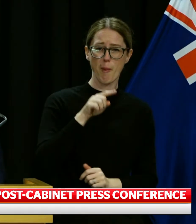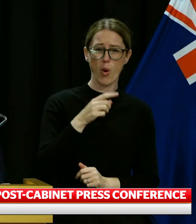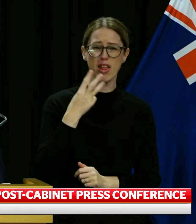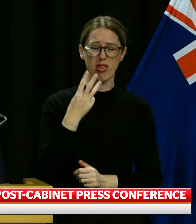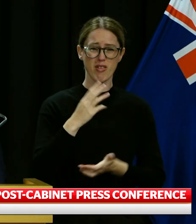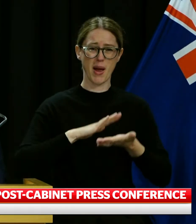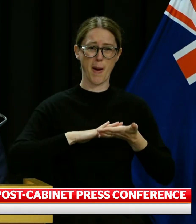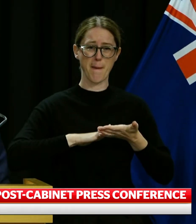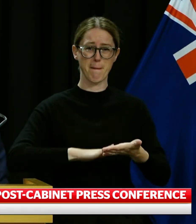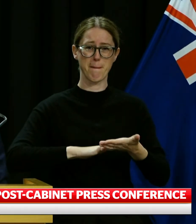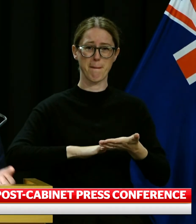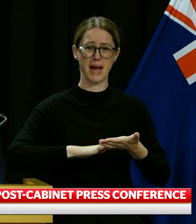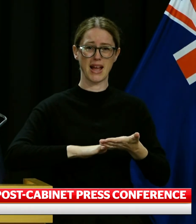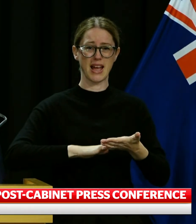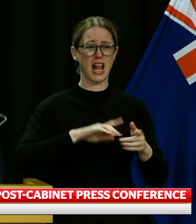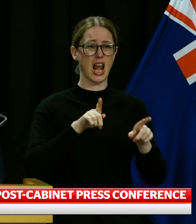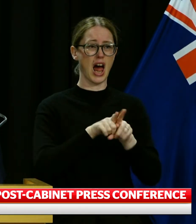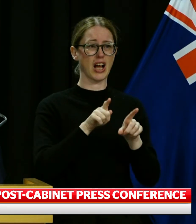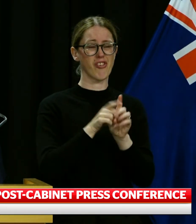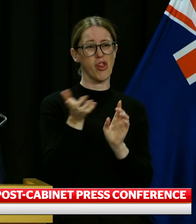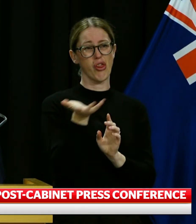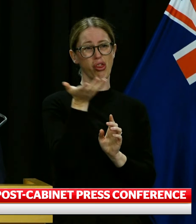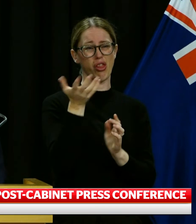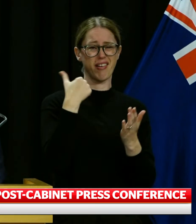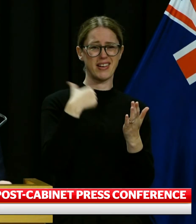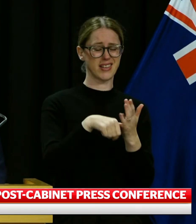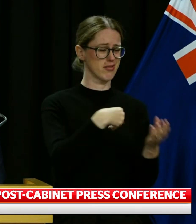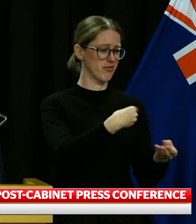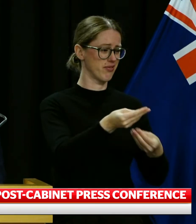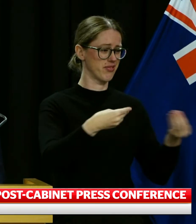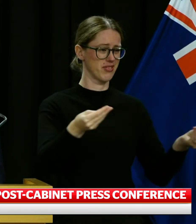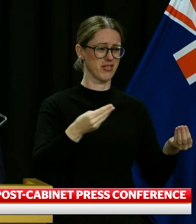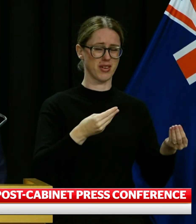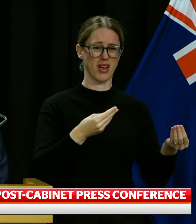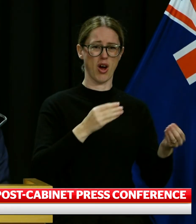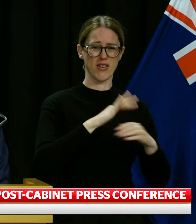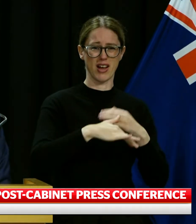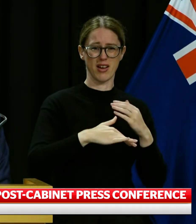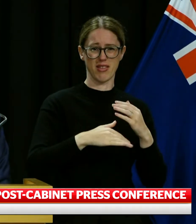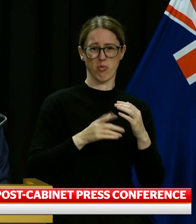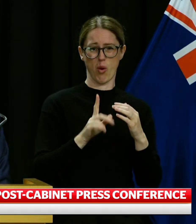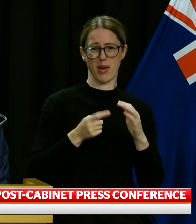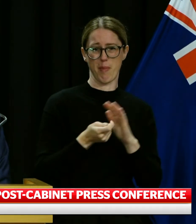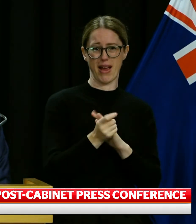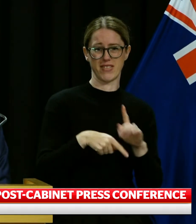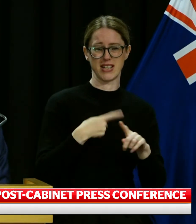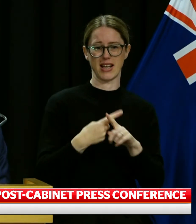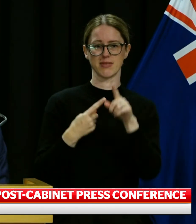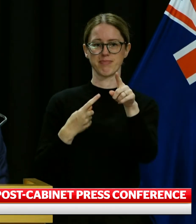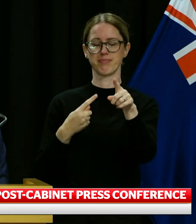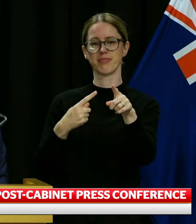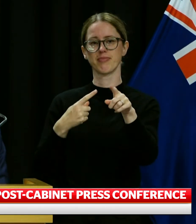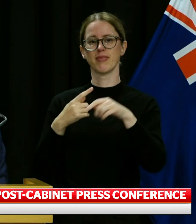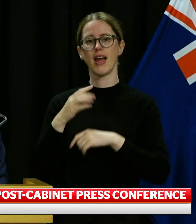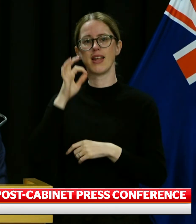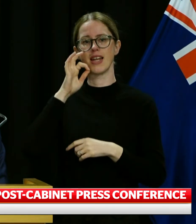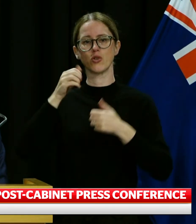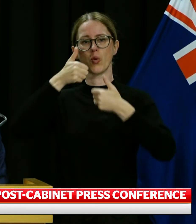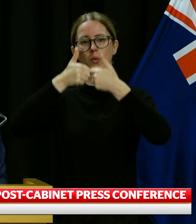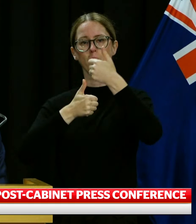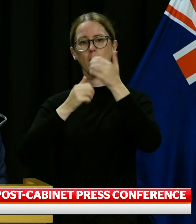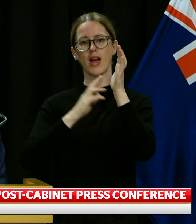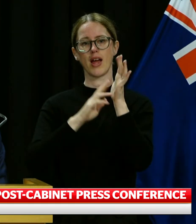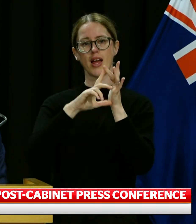million spin doctor type letters to people explaining where their tax dollars are going. Willis says maybe that they could get